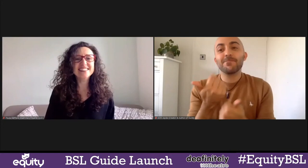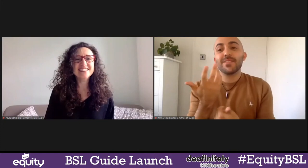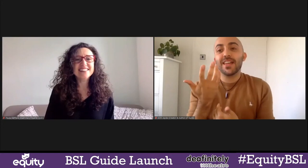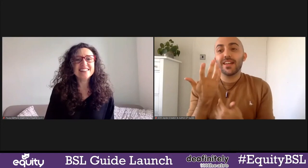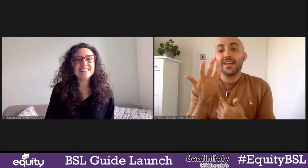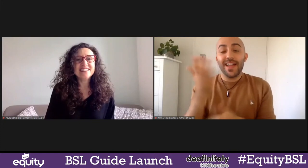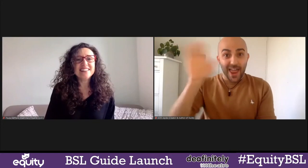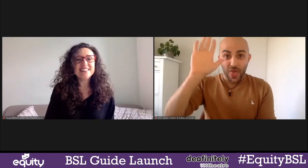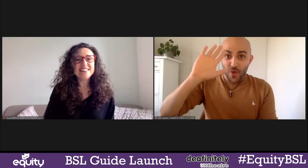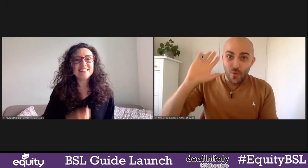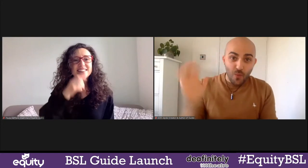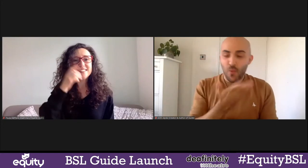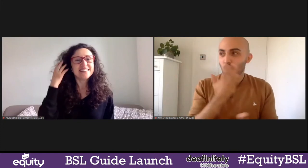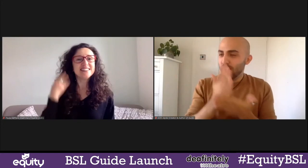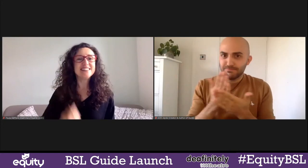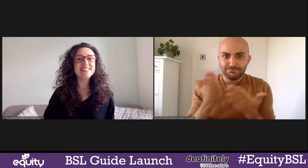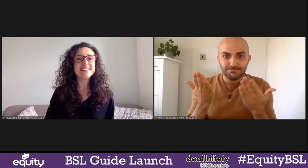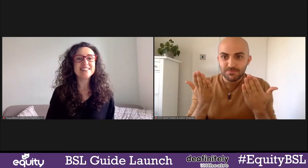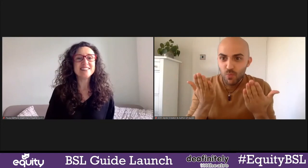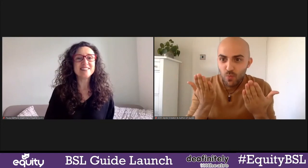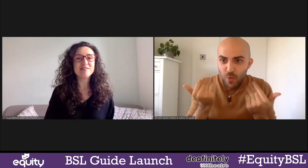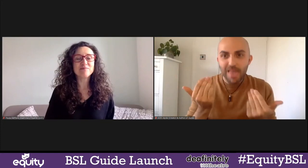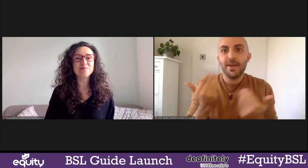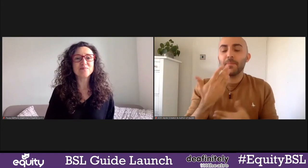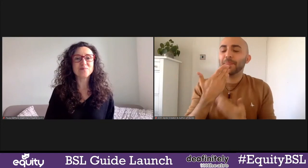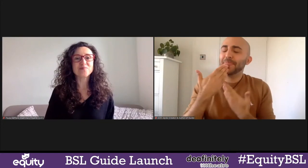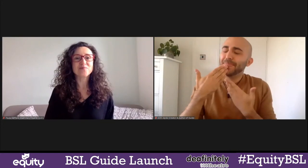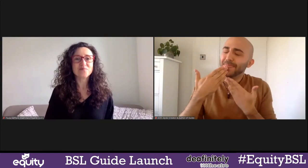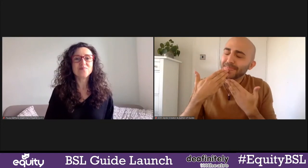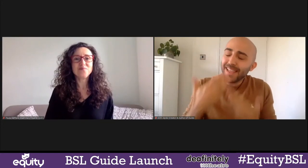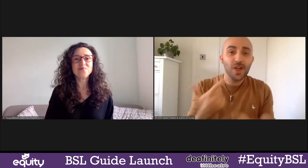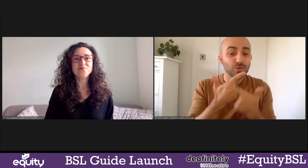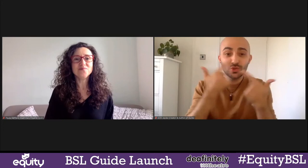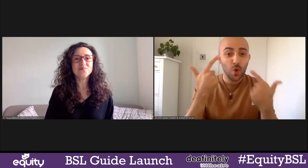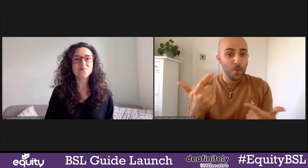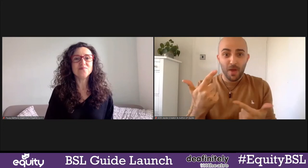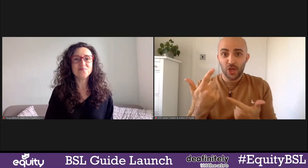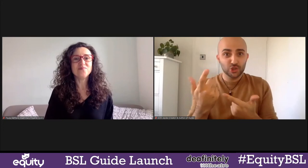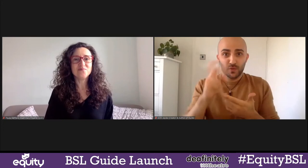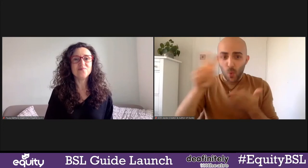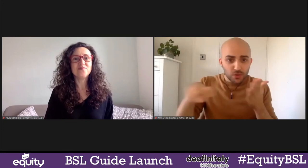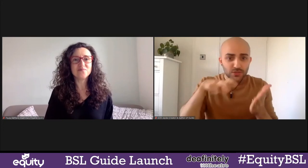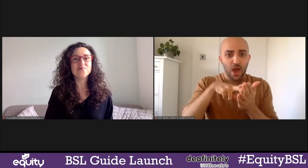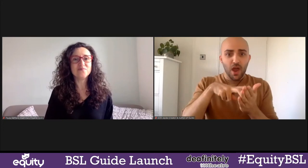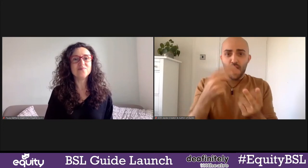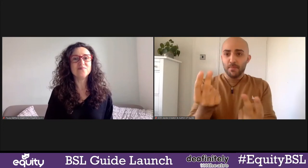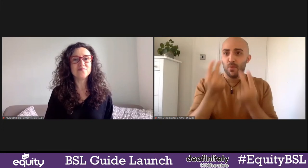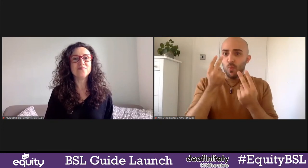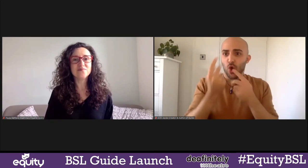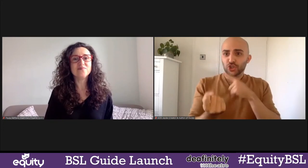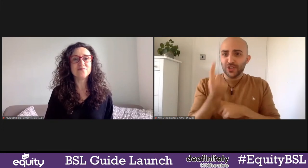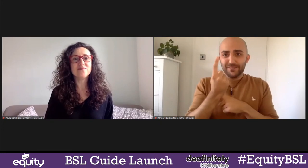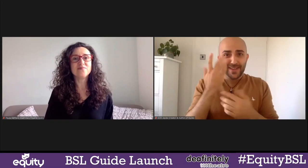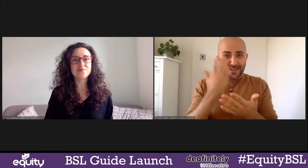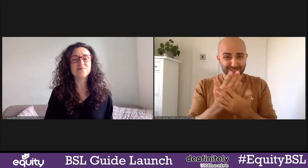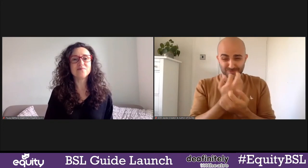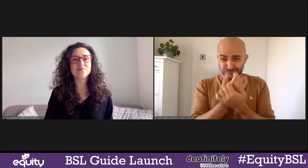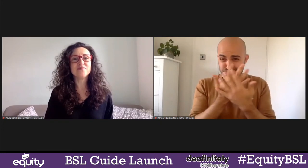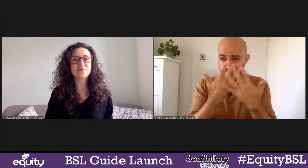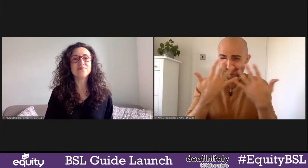Paula. Hello, everyone, and welcome. Thank you so much for signing up to this